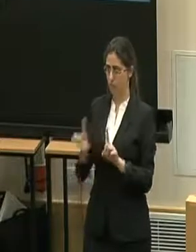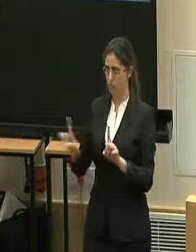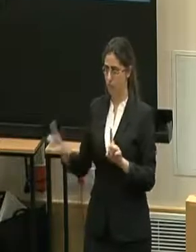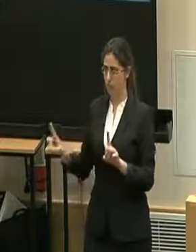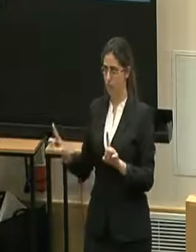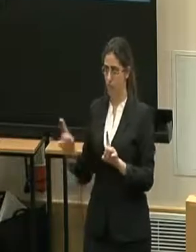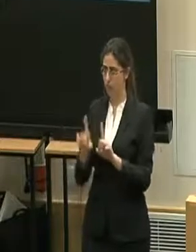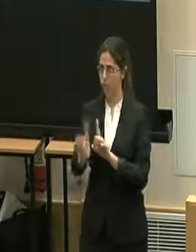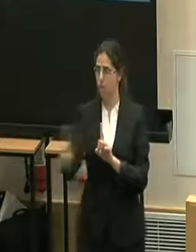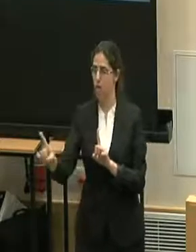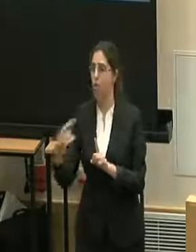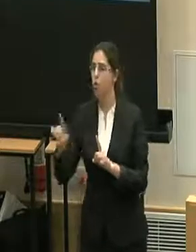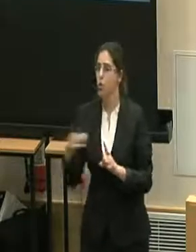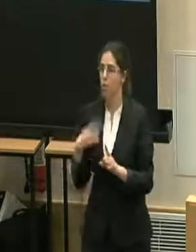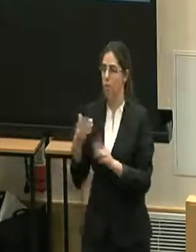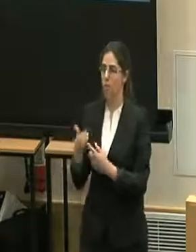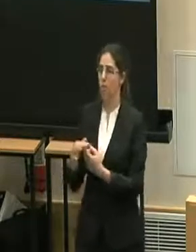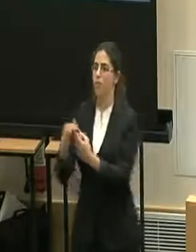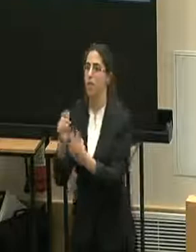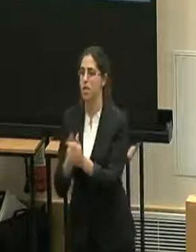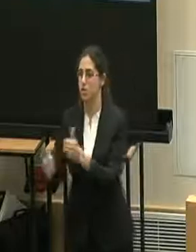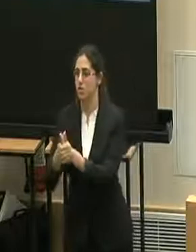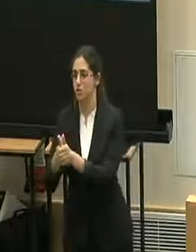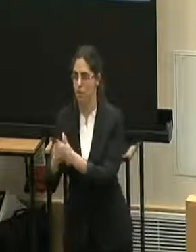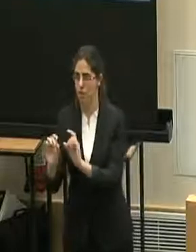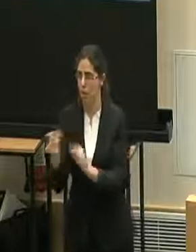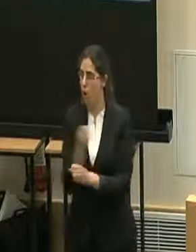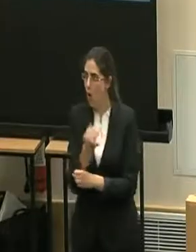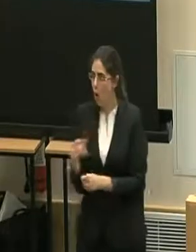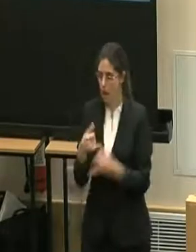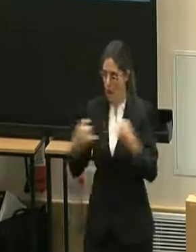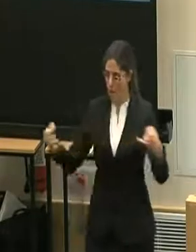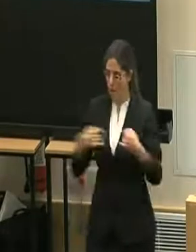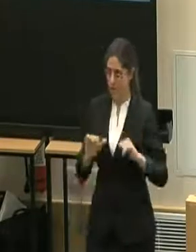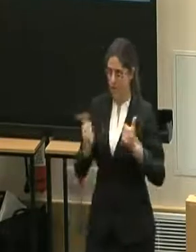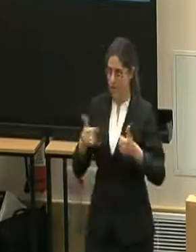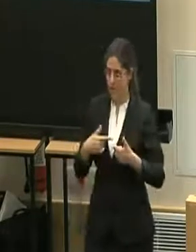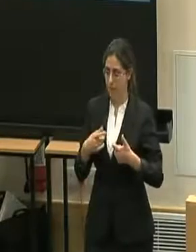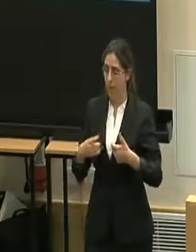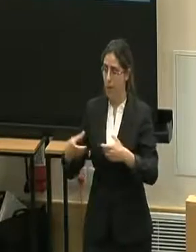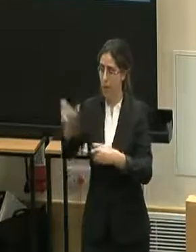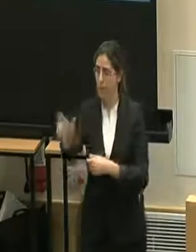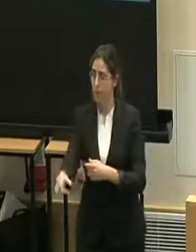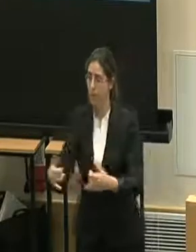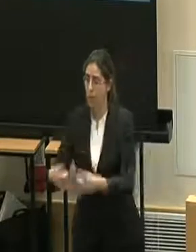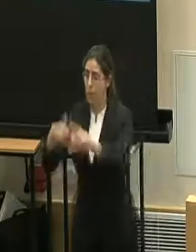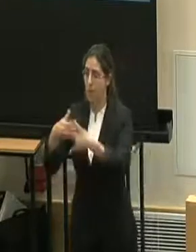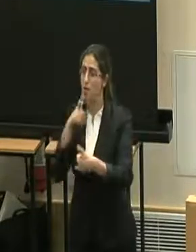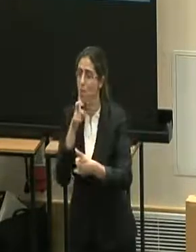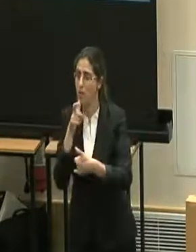like privileges or detriments, people start at the same line. And off they go. The winner is the